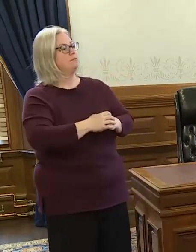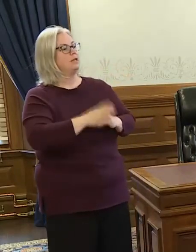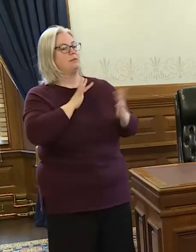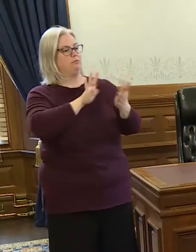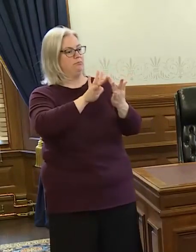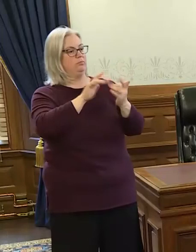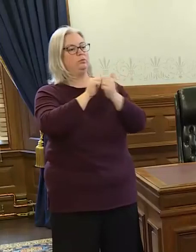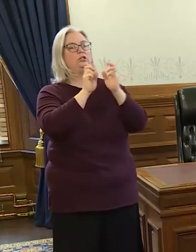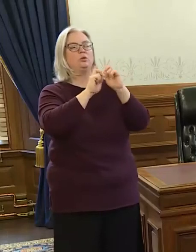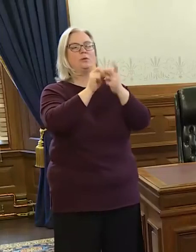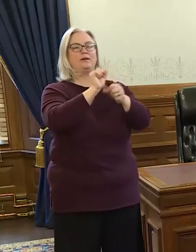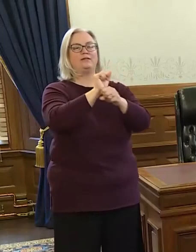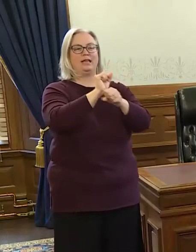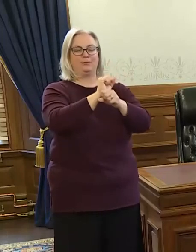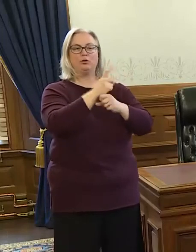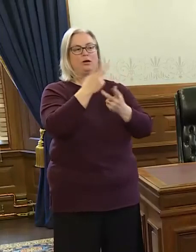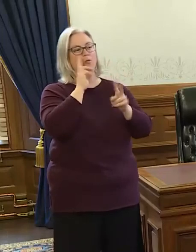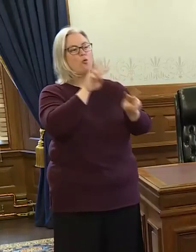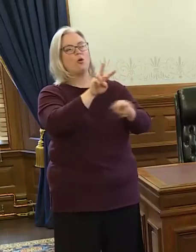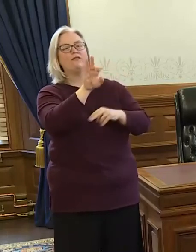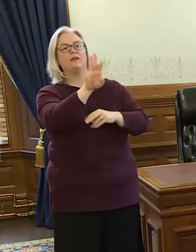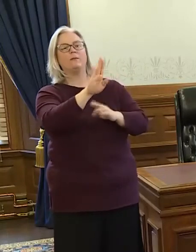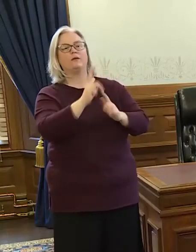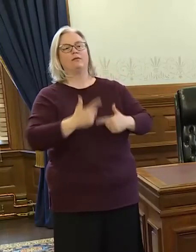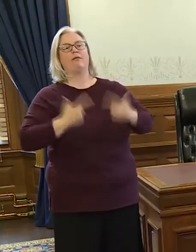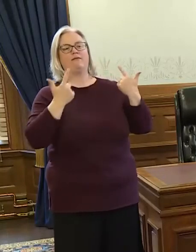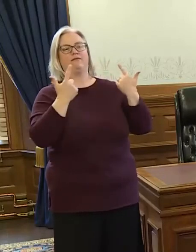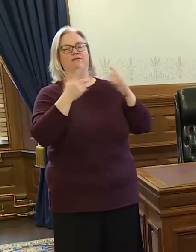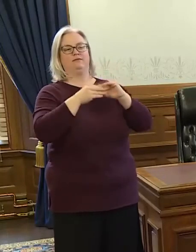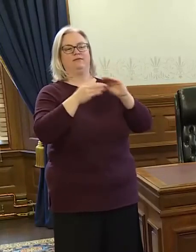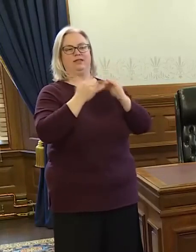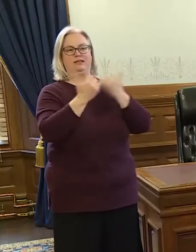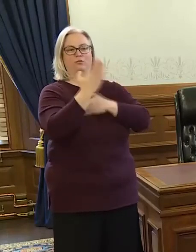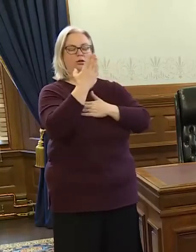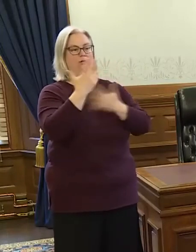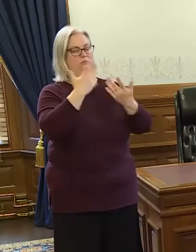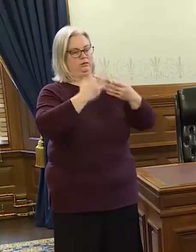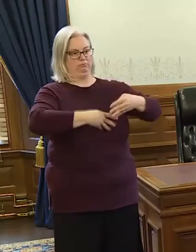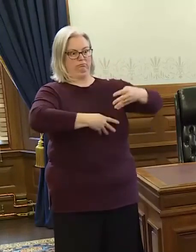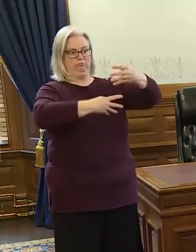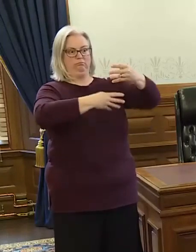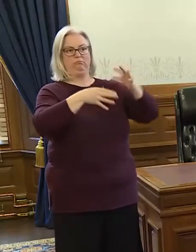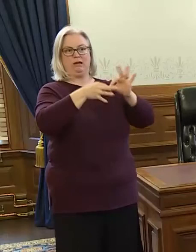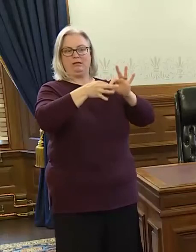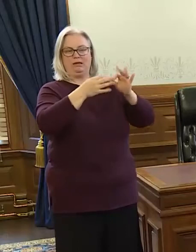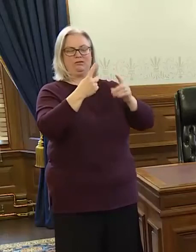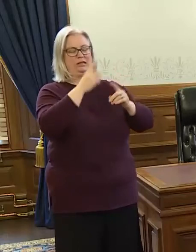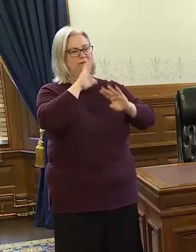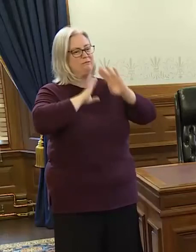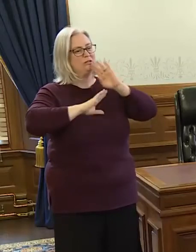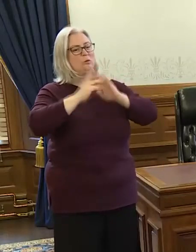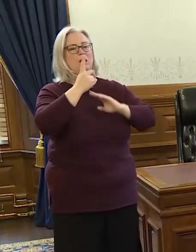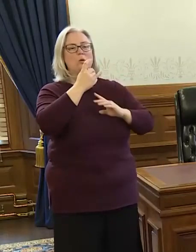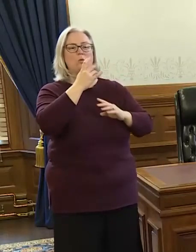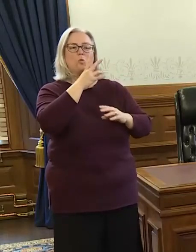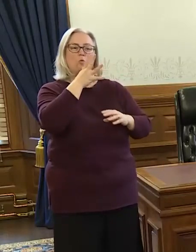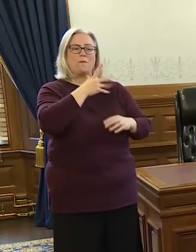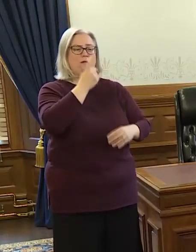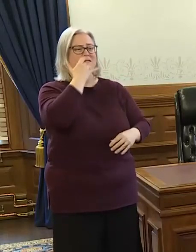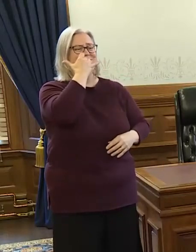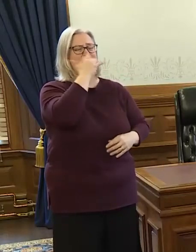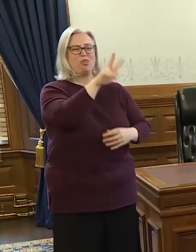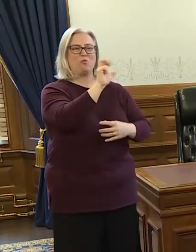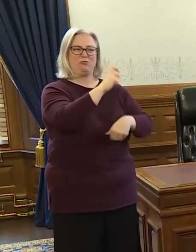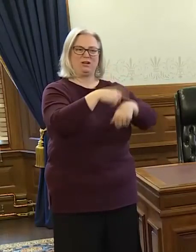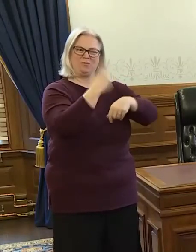touch with the Department of Labor. I watched their Facebook Live this morning. There's quite a bit of frustration. You can see in the public comments. One woman called back 300 times in